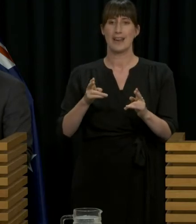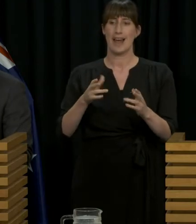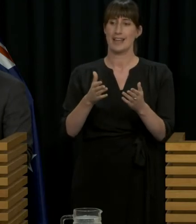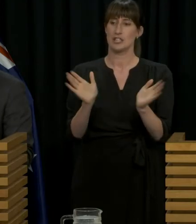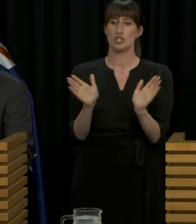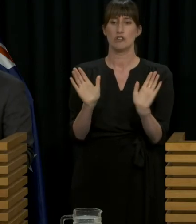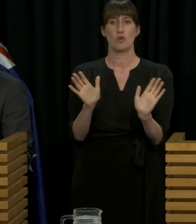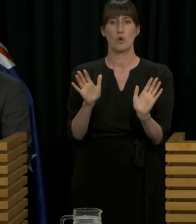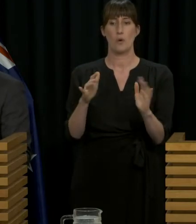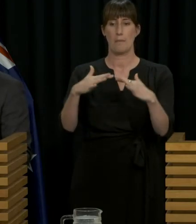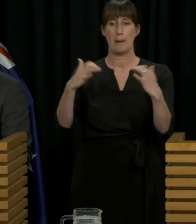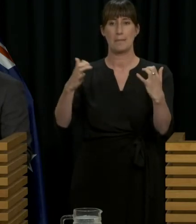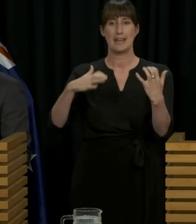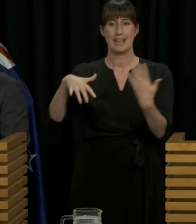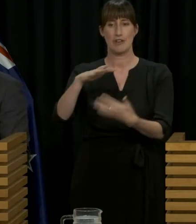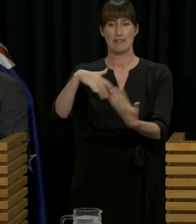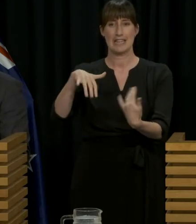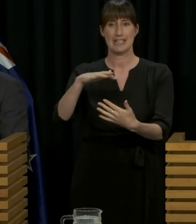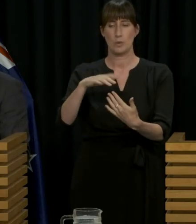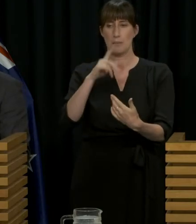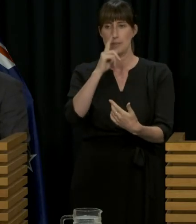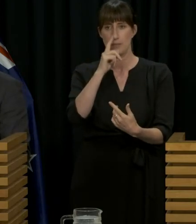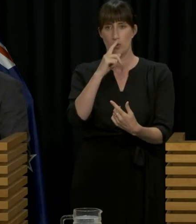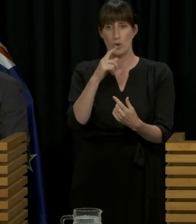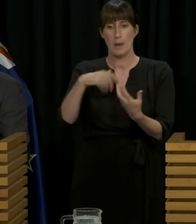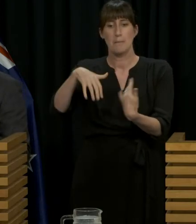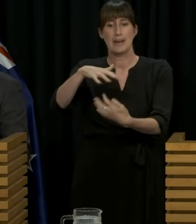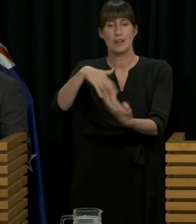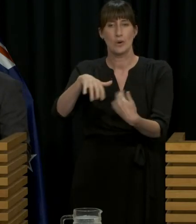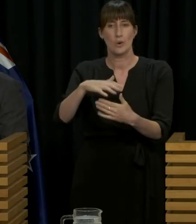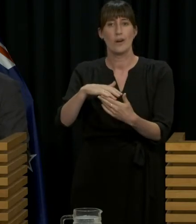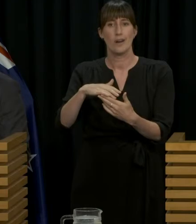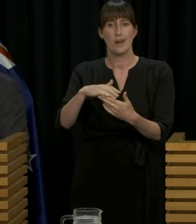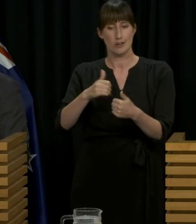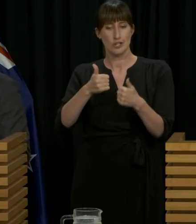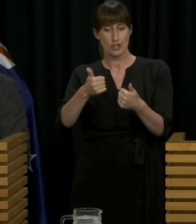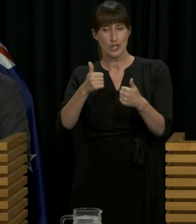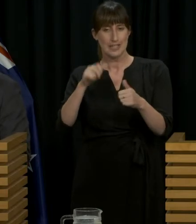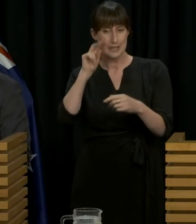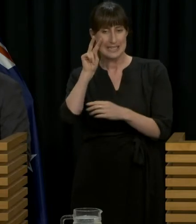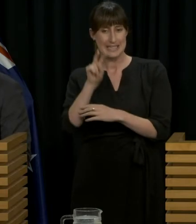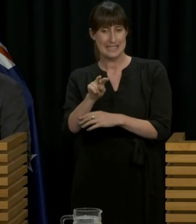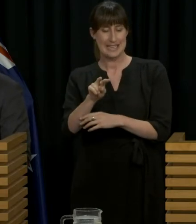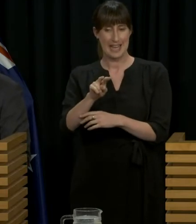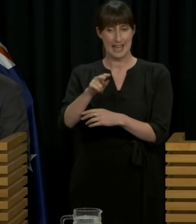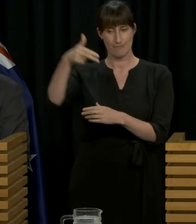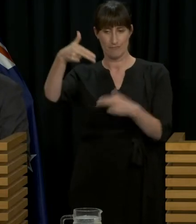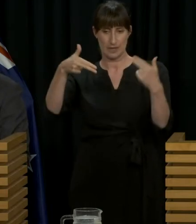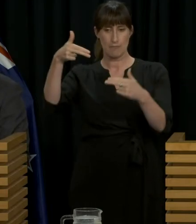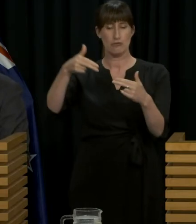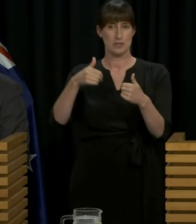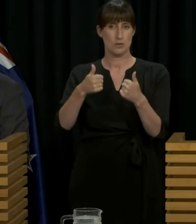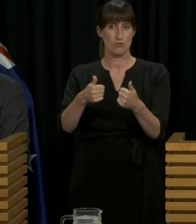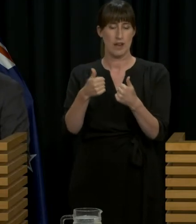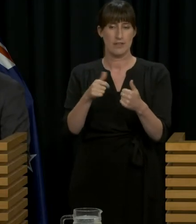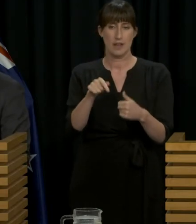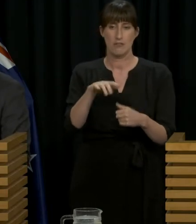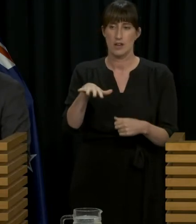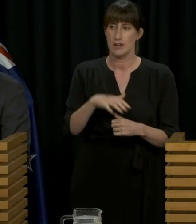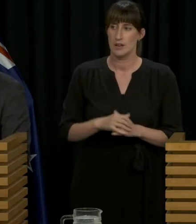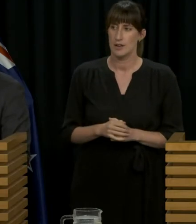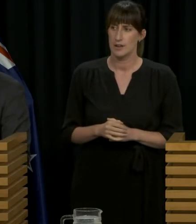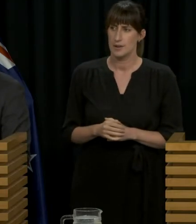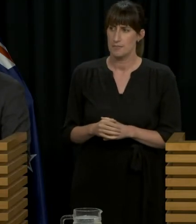likely to have come into contact, but I can't say for certain exactly that every common area is covered. Has that provided a difficulty